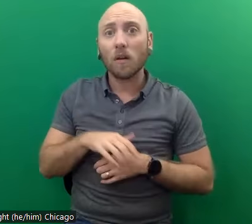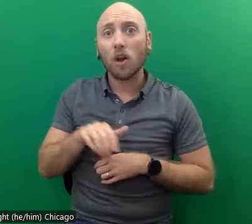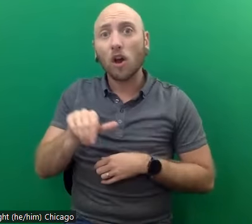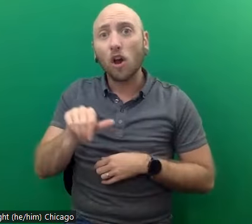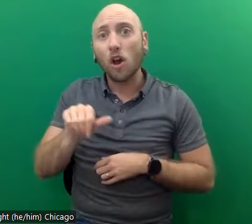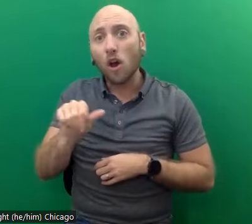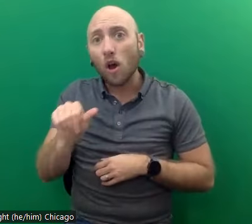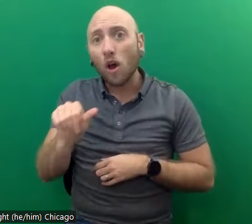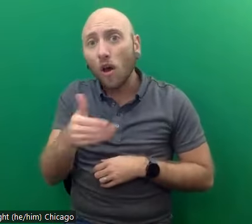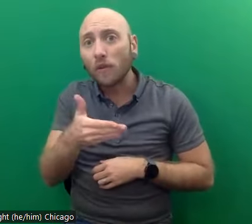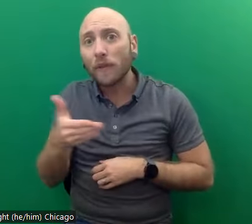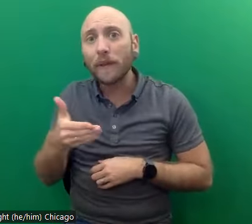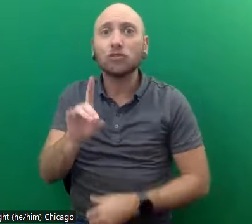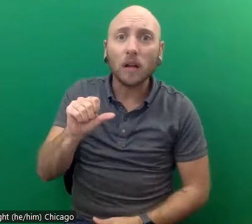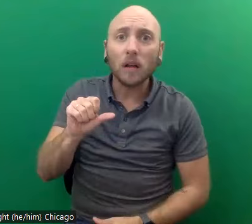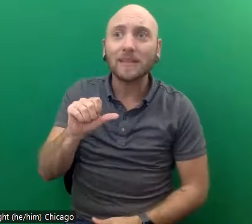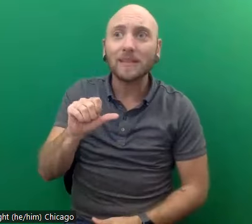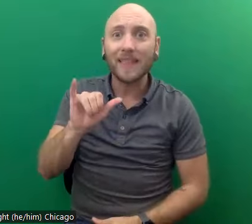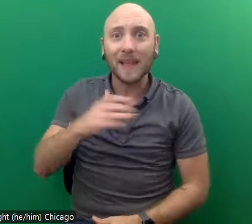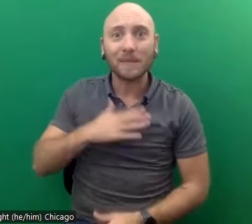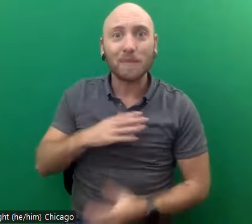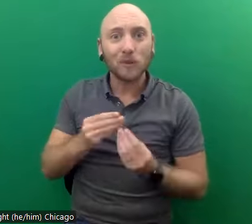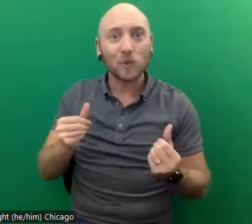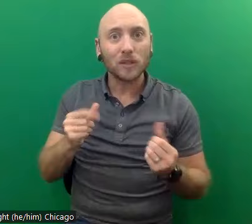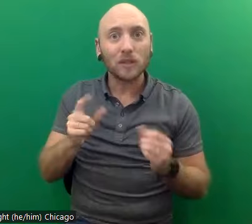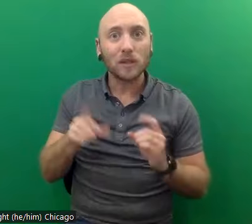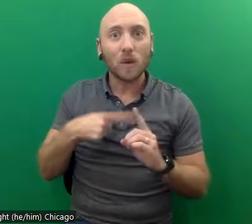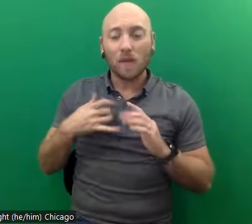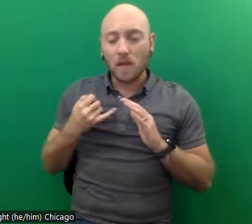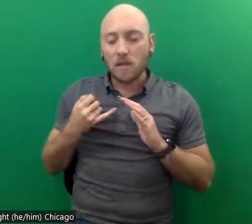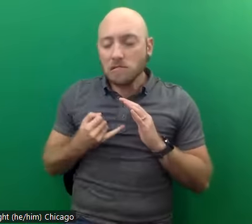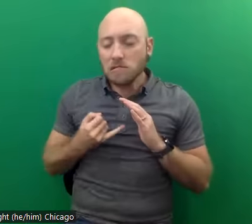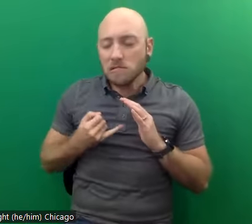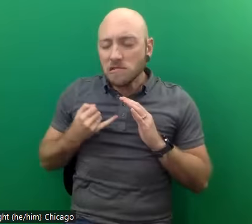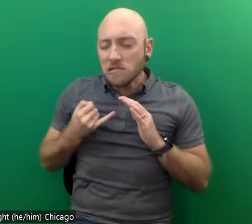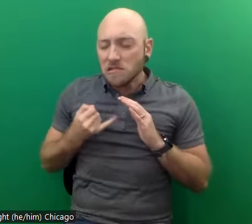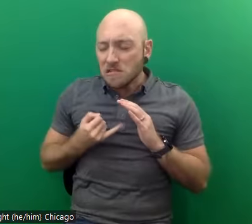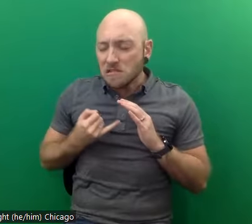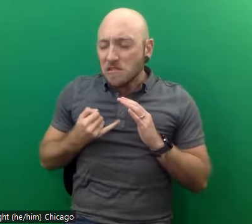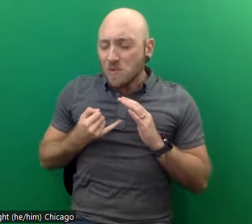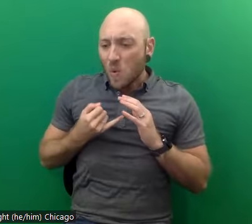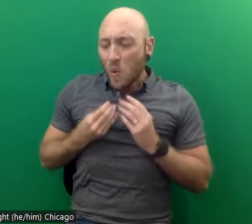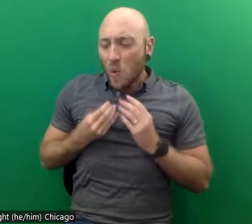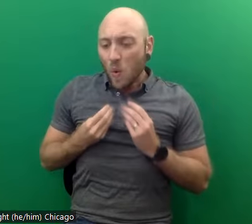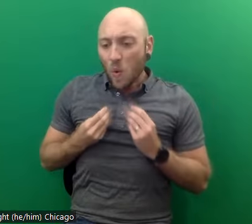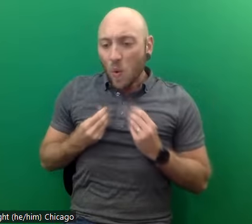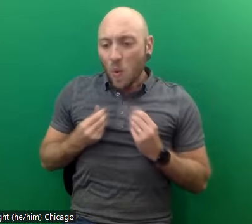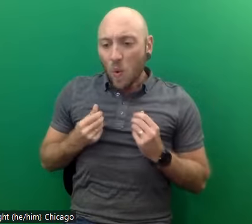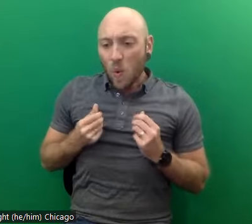early age to get outside of myself, because I didn't know how to get outside of myself, right? Because I suffer